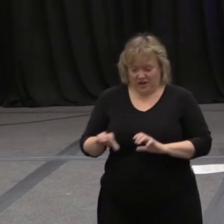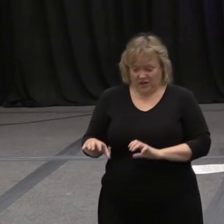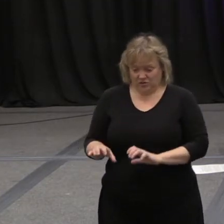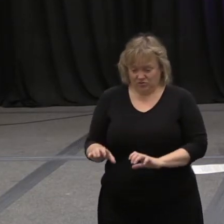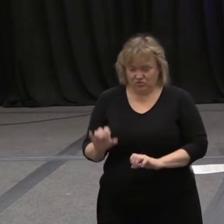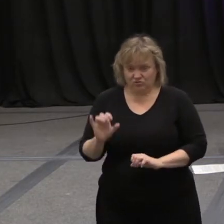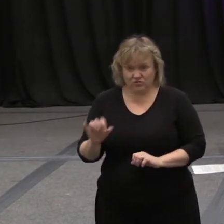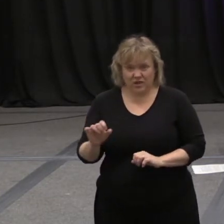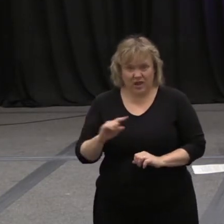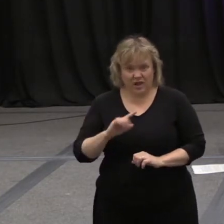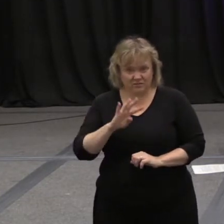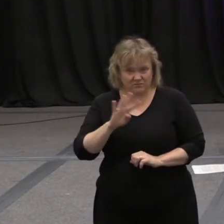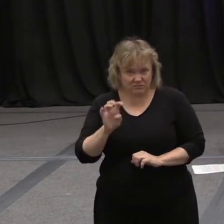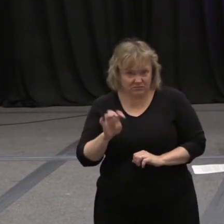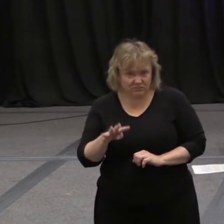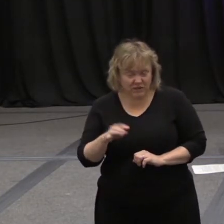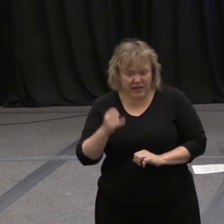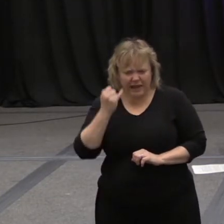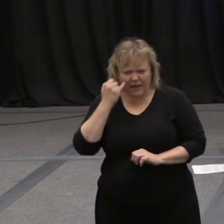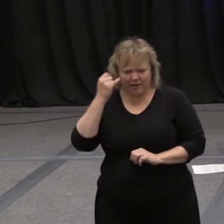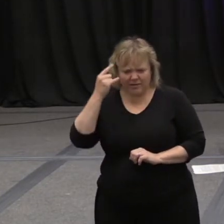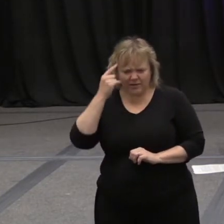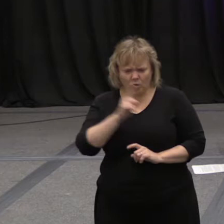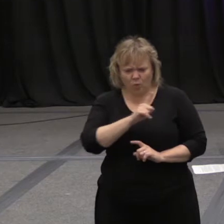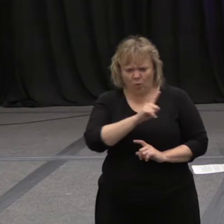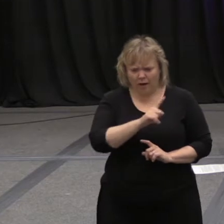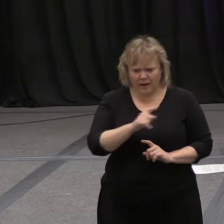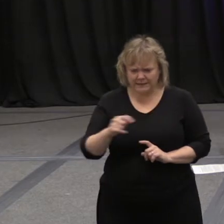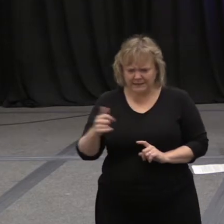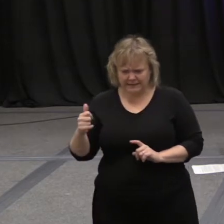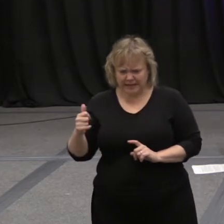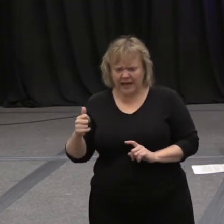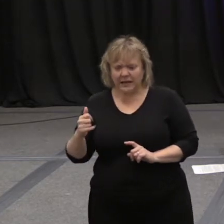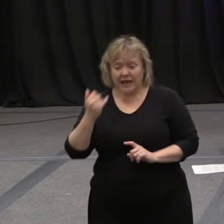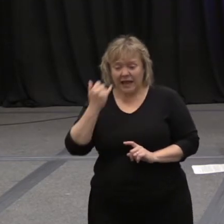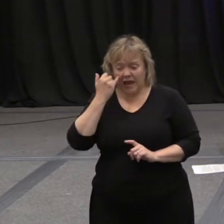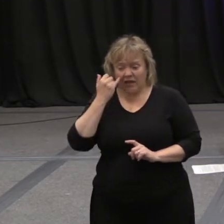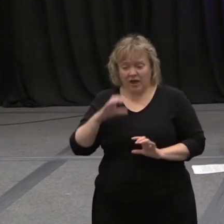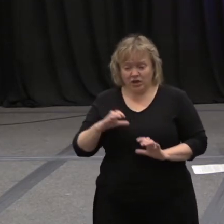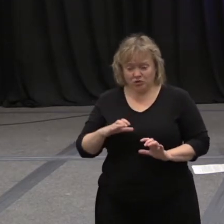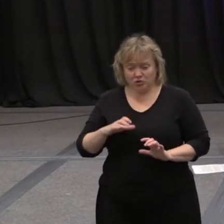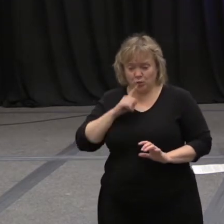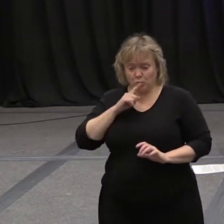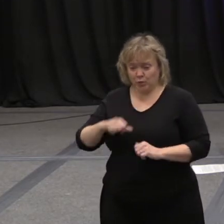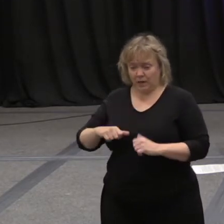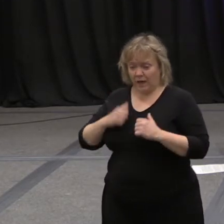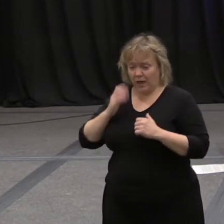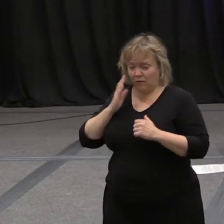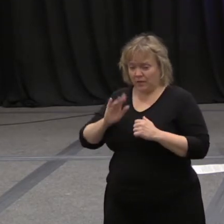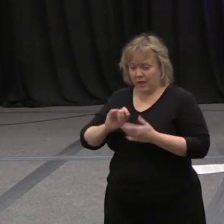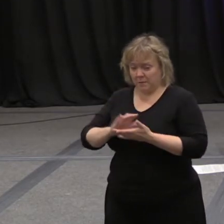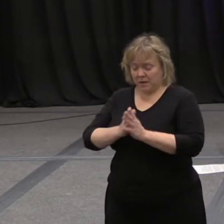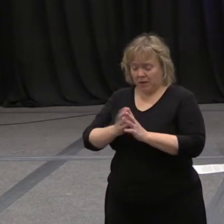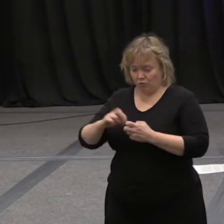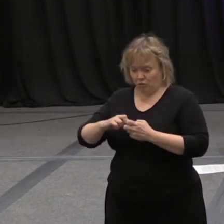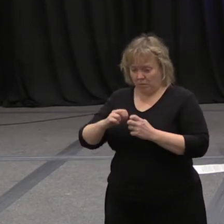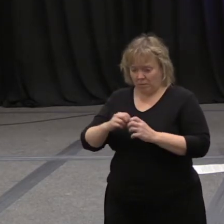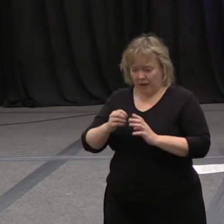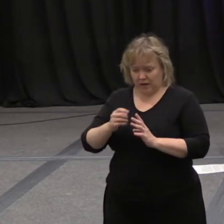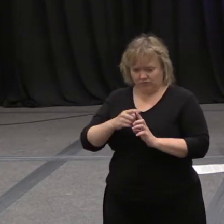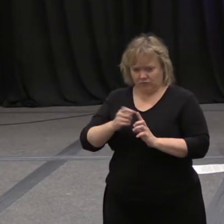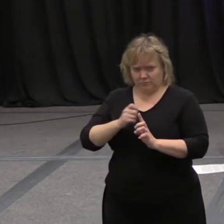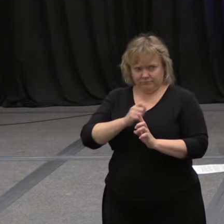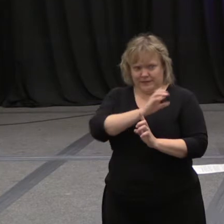want something that's a 10 on the scale, can doing it in real life at a 2, would that be enough? And then fill in the rest with my head. So how do I titrate? What's